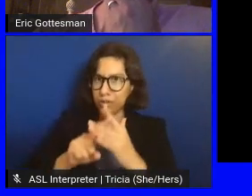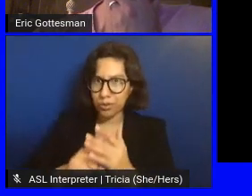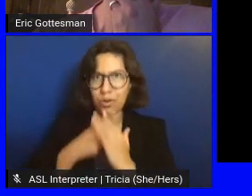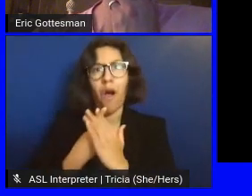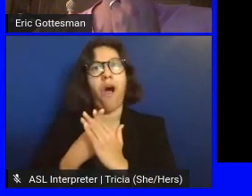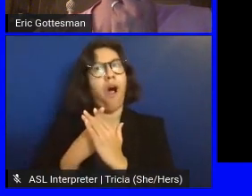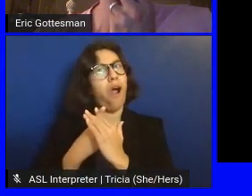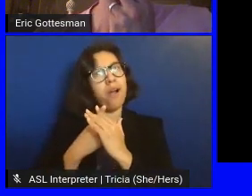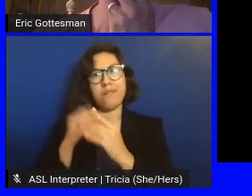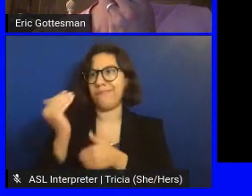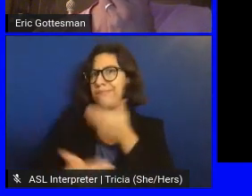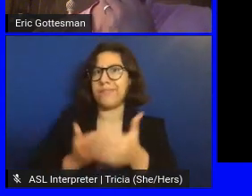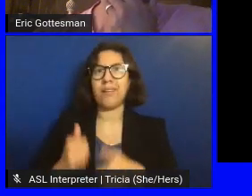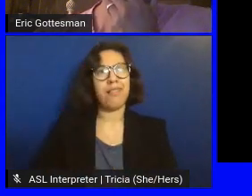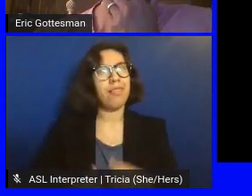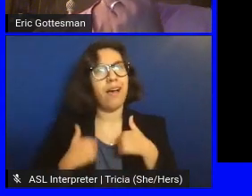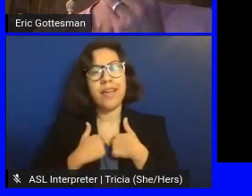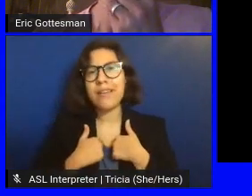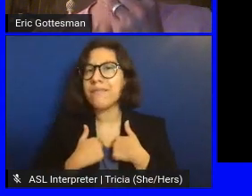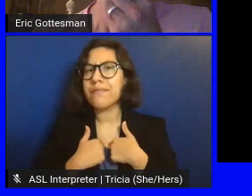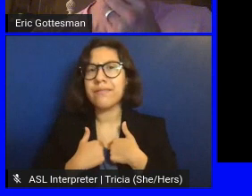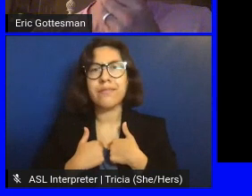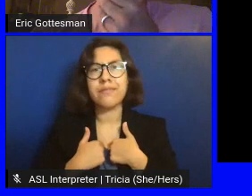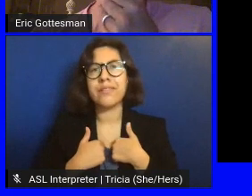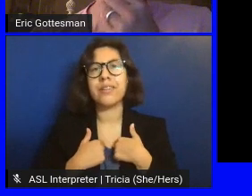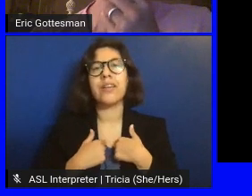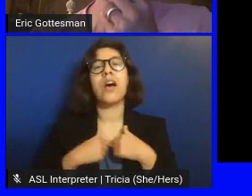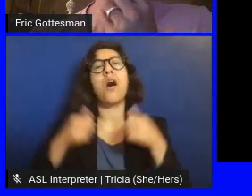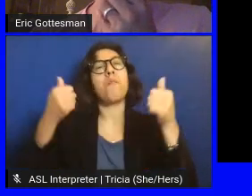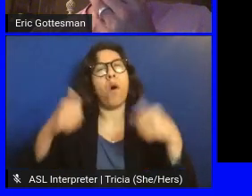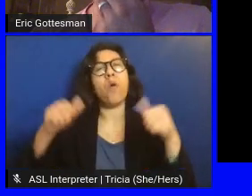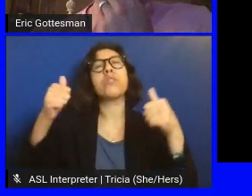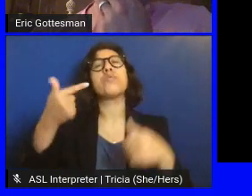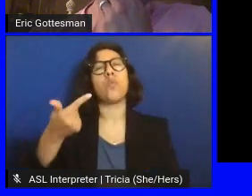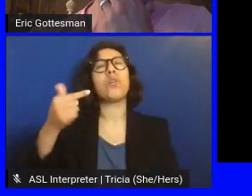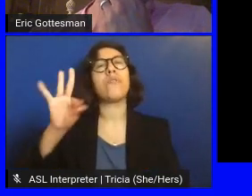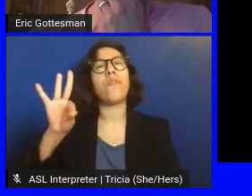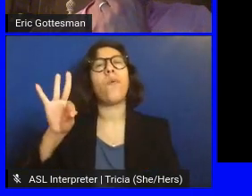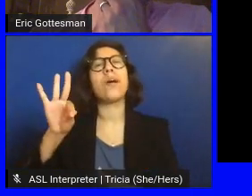life post you know, George Floyd's death,